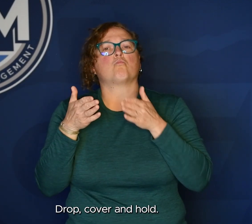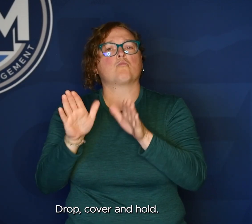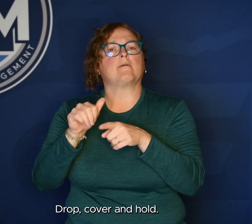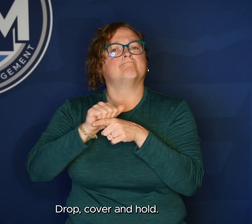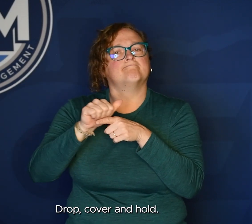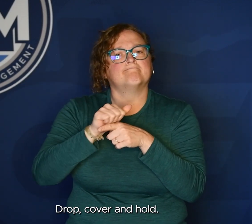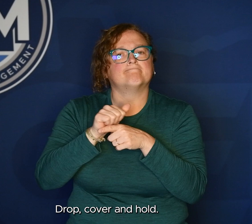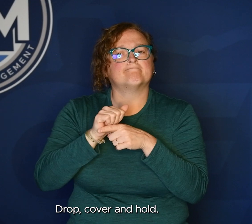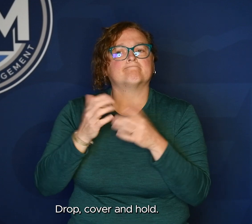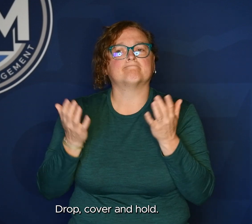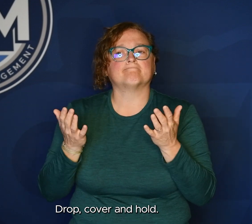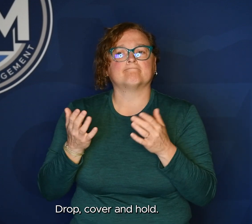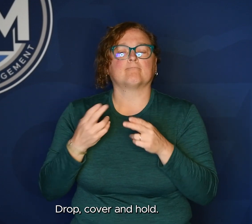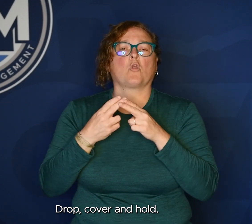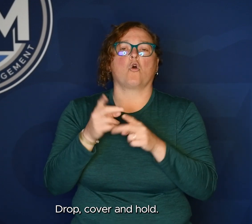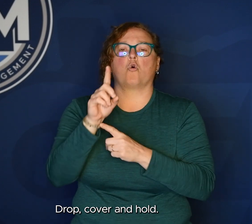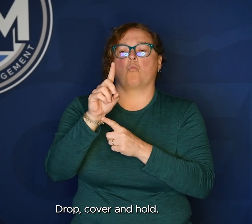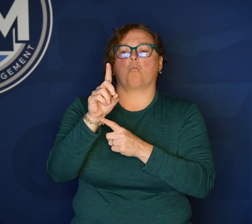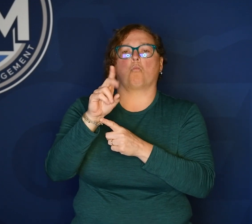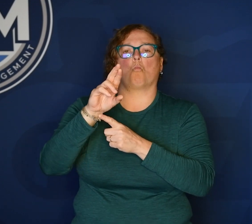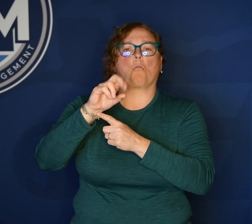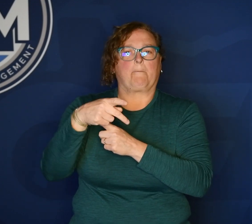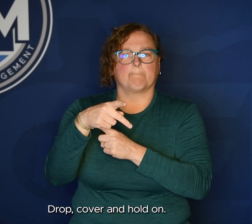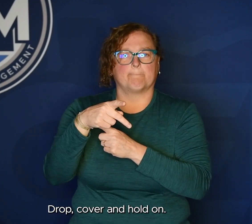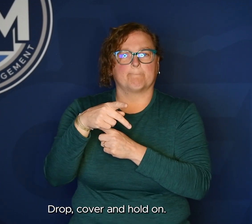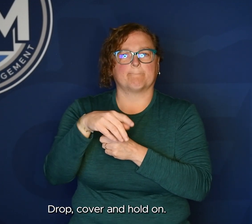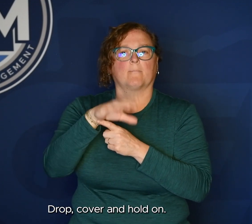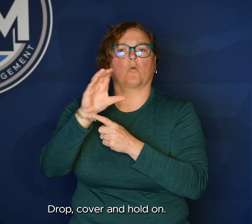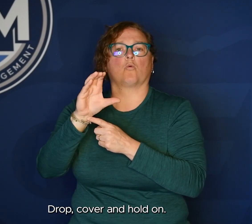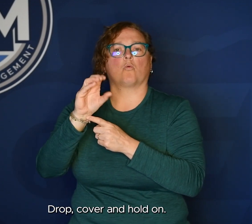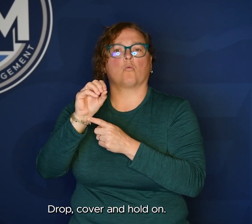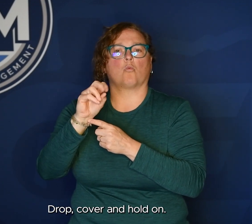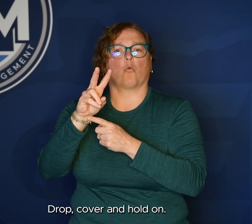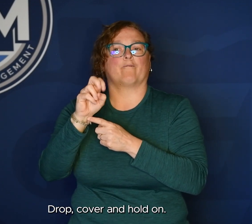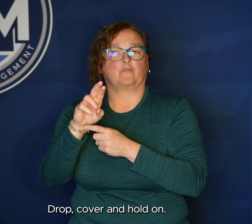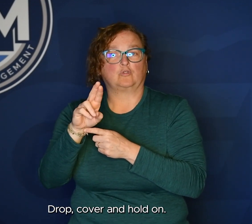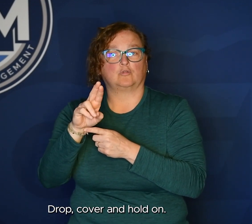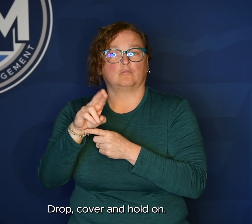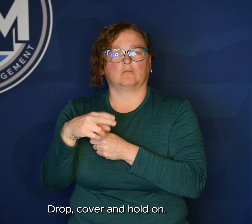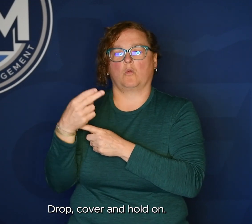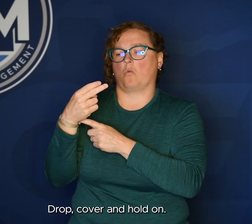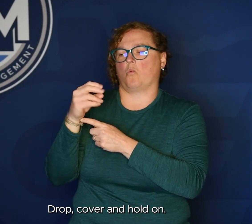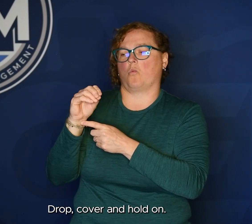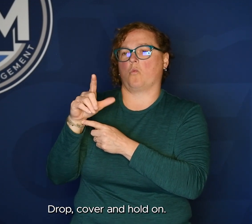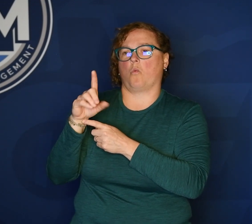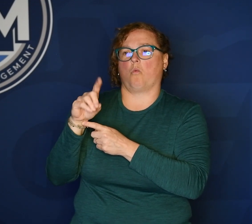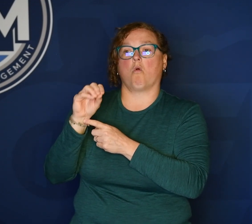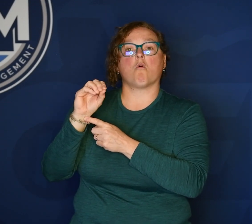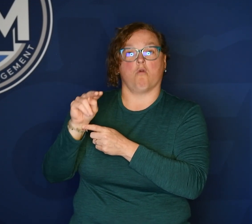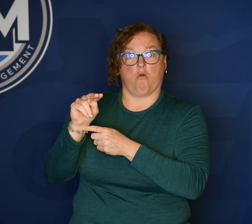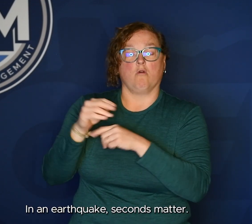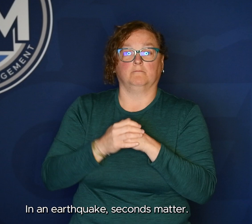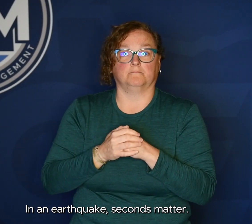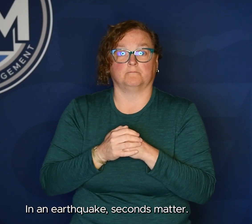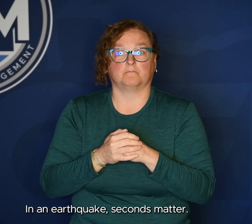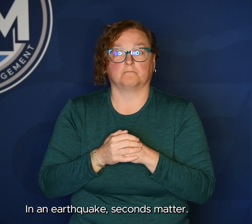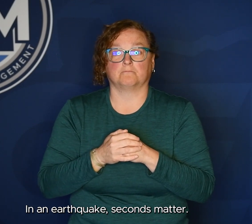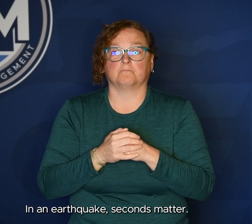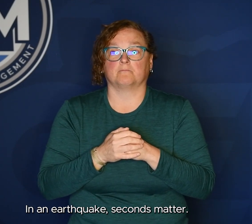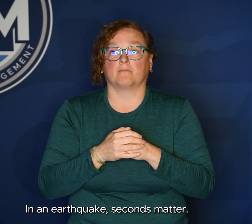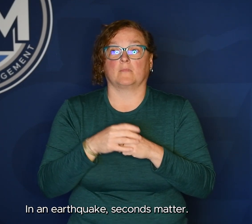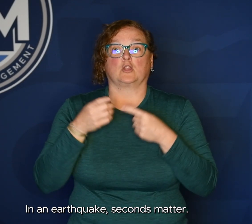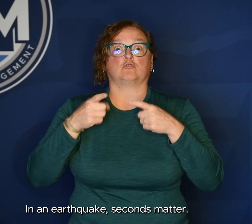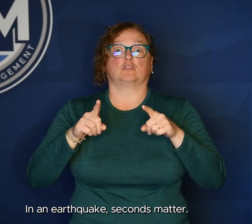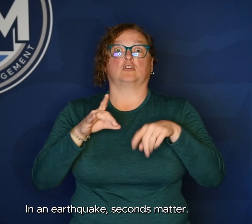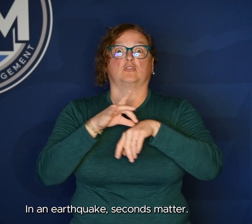Drop, cover, and hold. Drop, cover, and hold on. In an